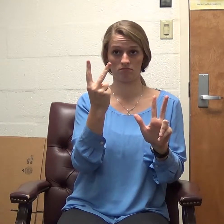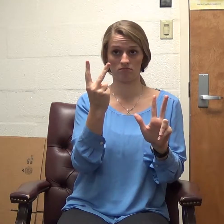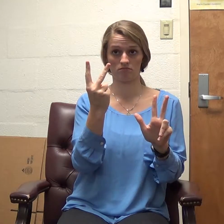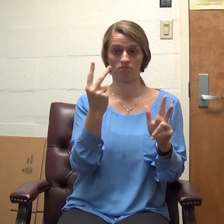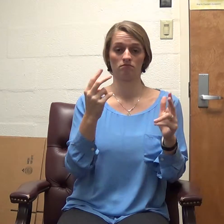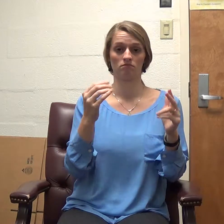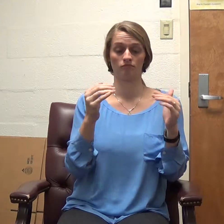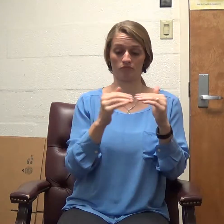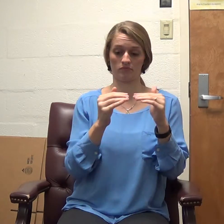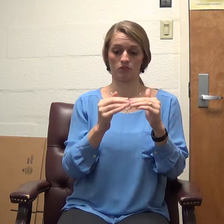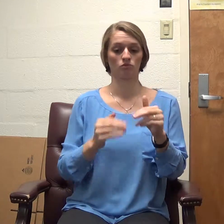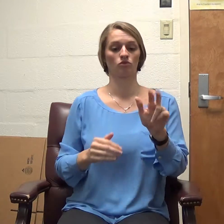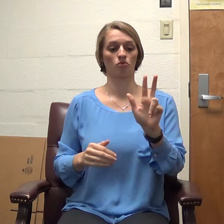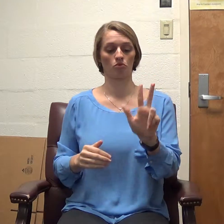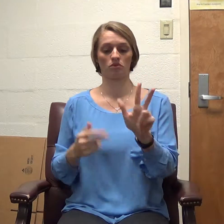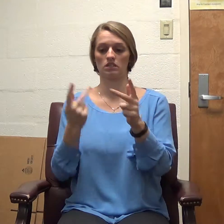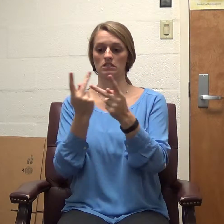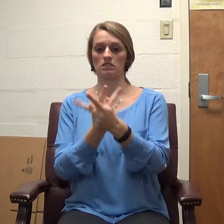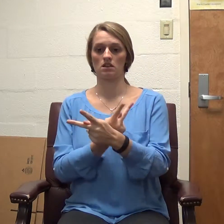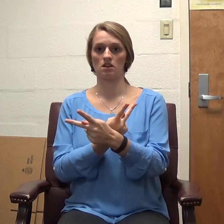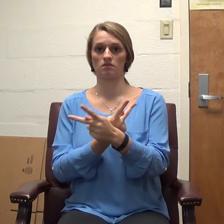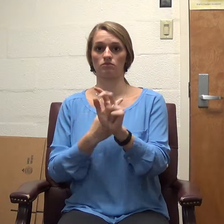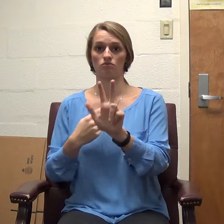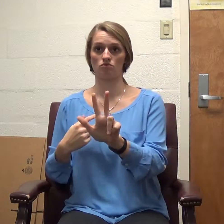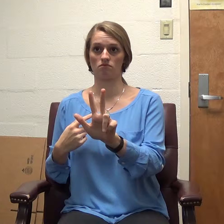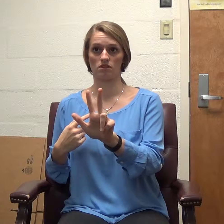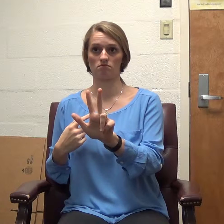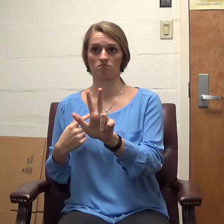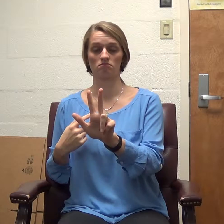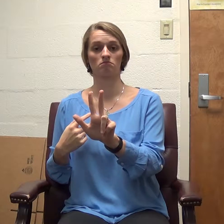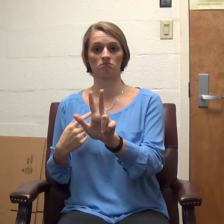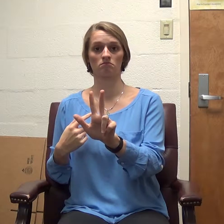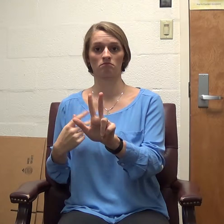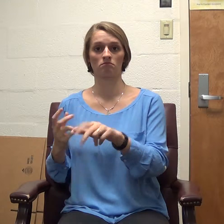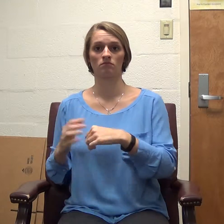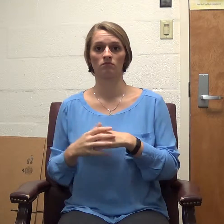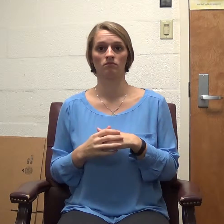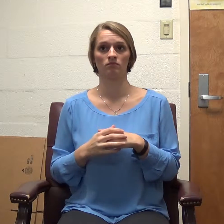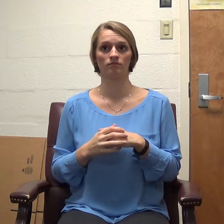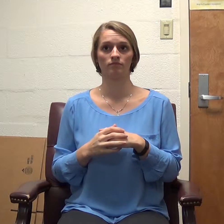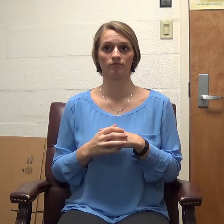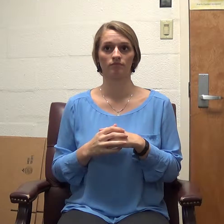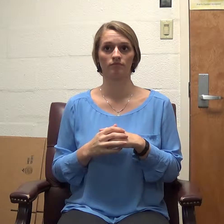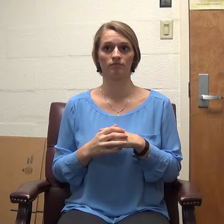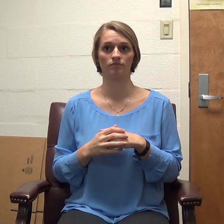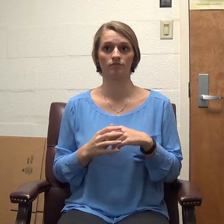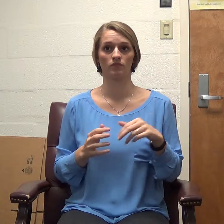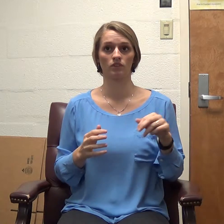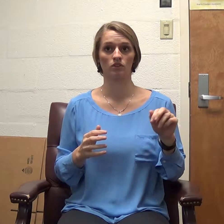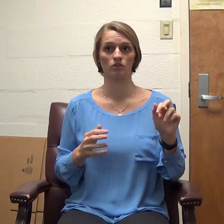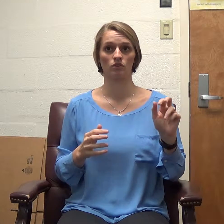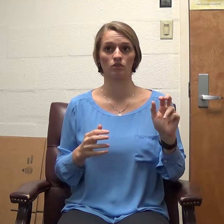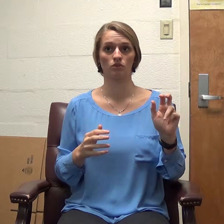3 times 3. And remember, so 3 times 2 would